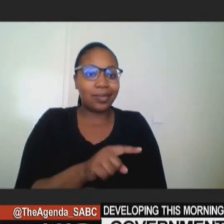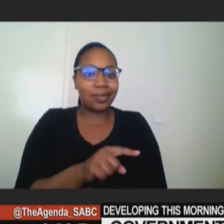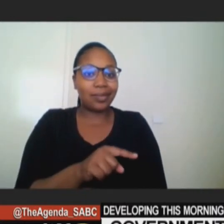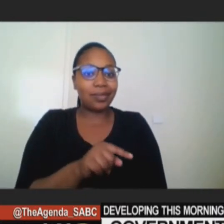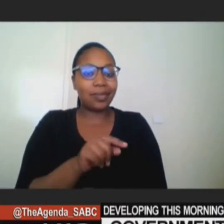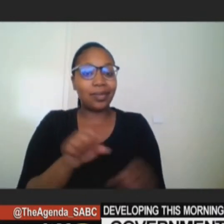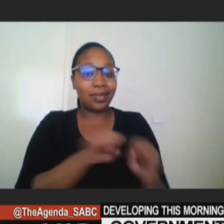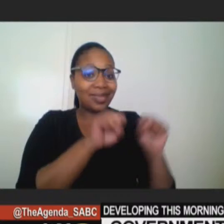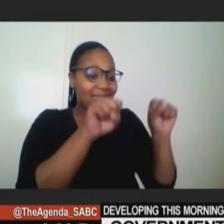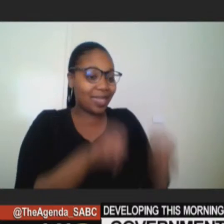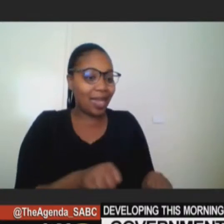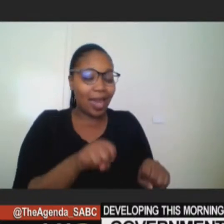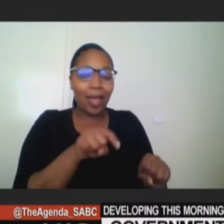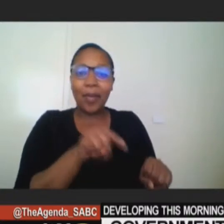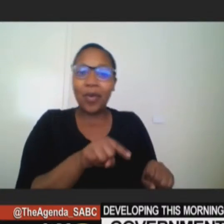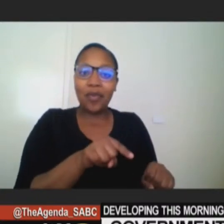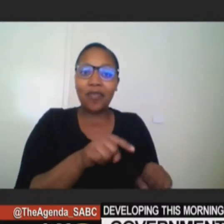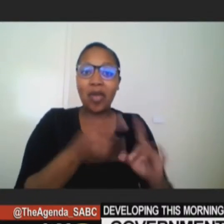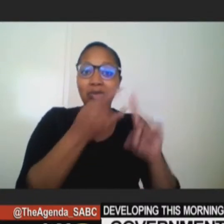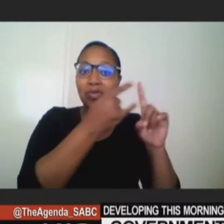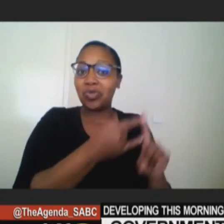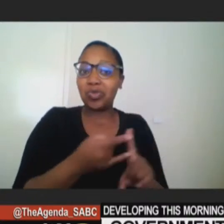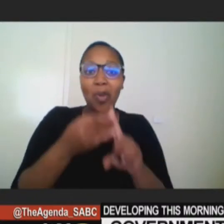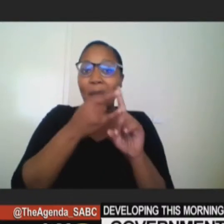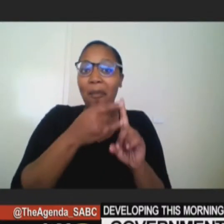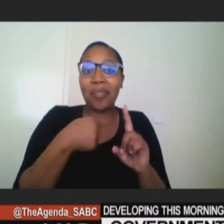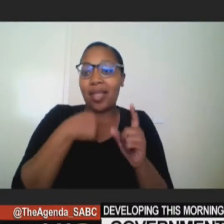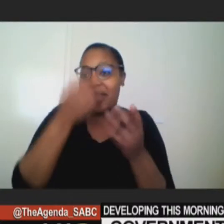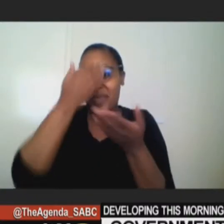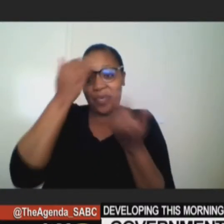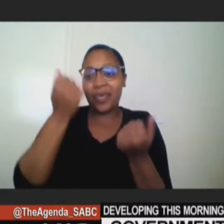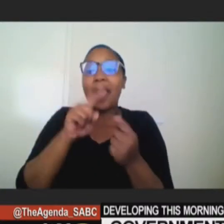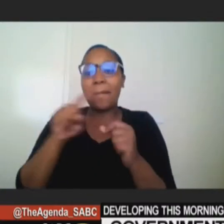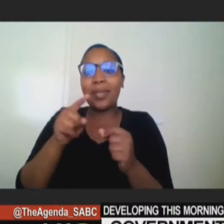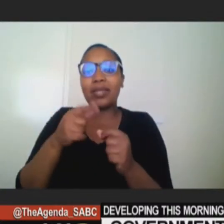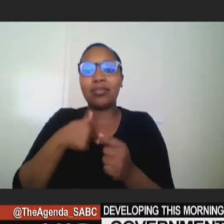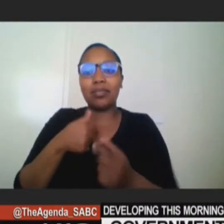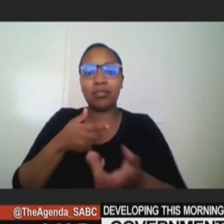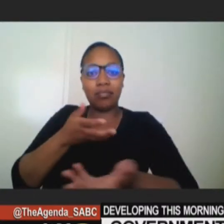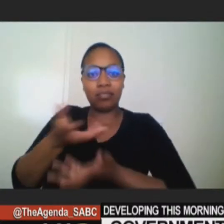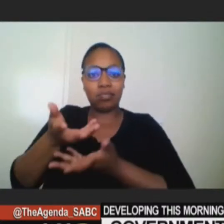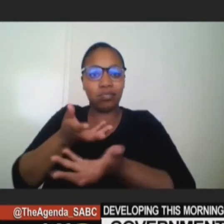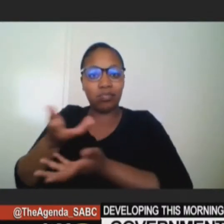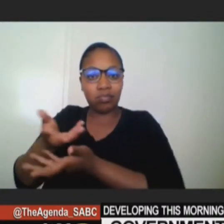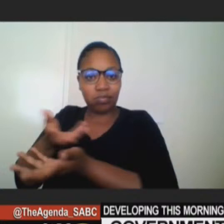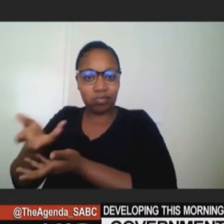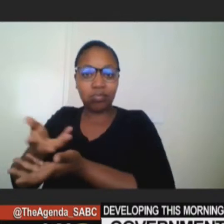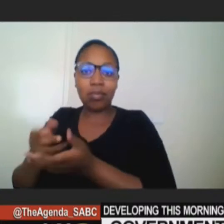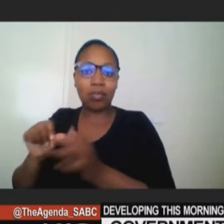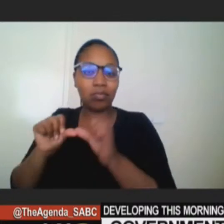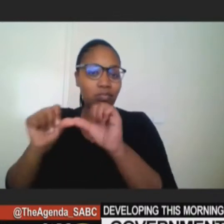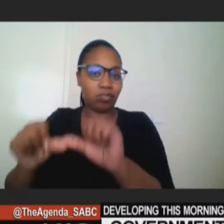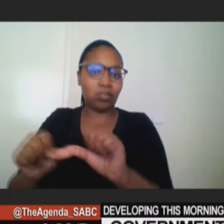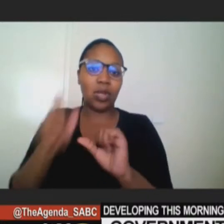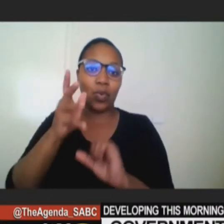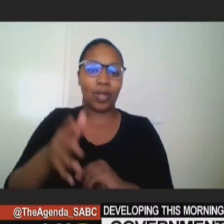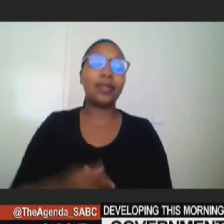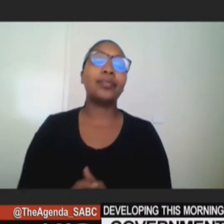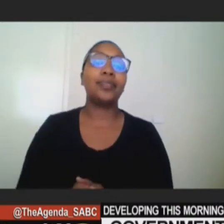system of Zoom, but I will engage with everyone. We currently in